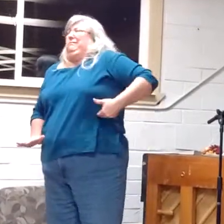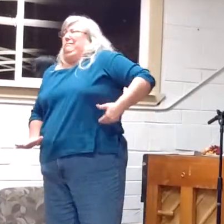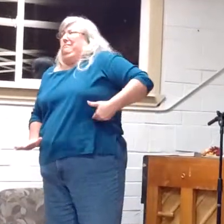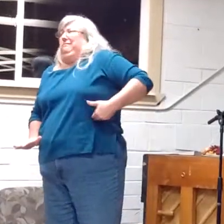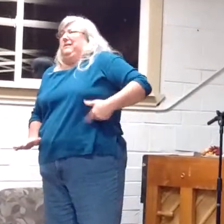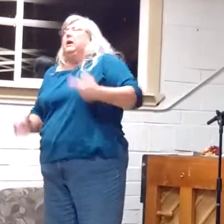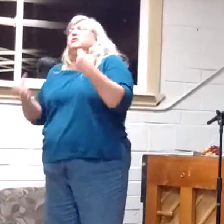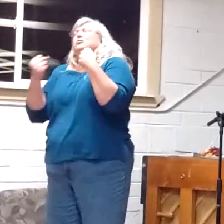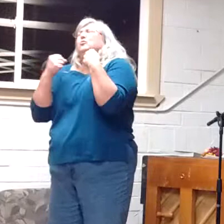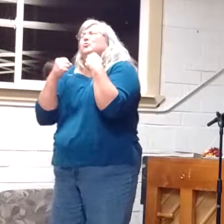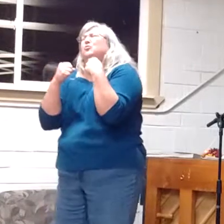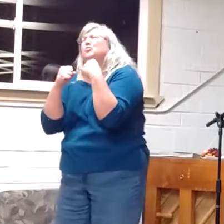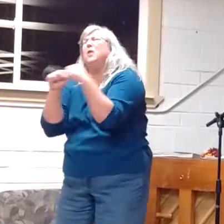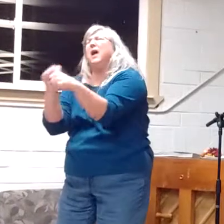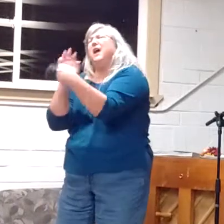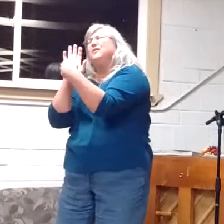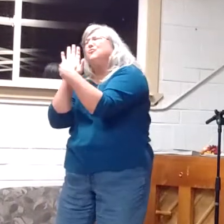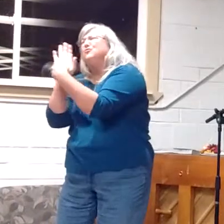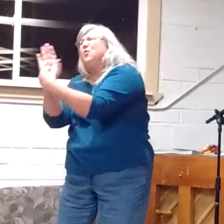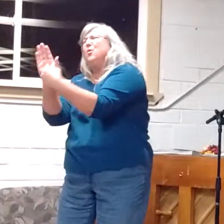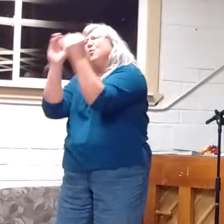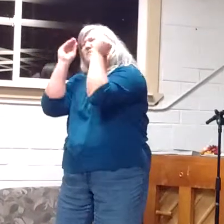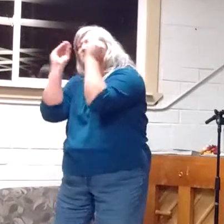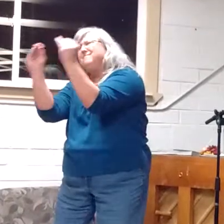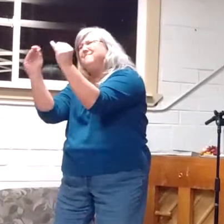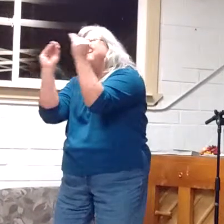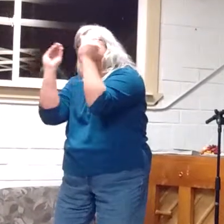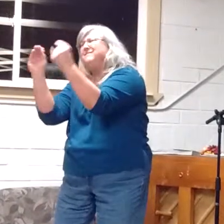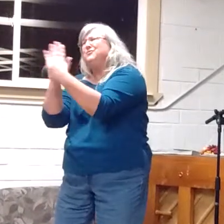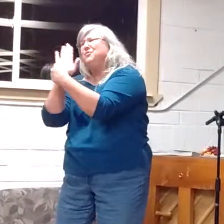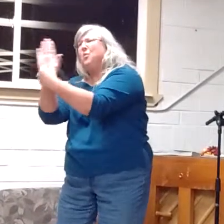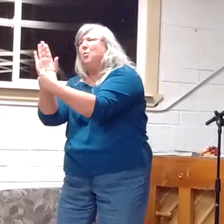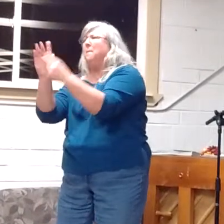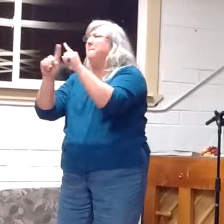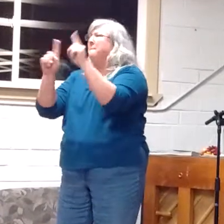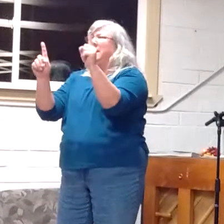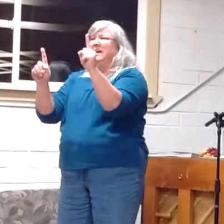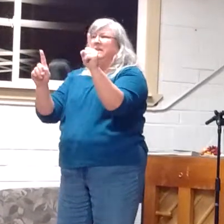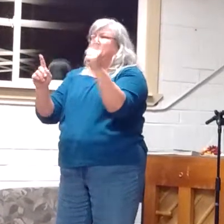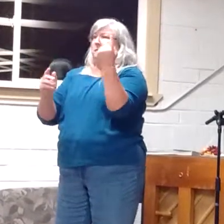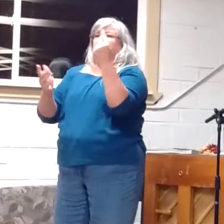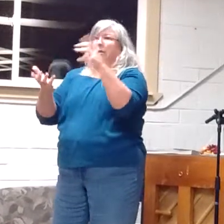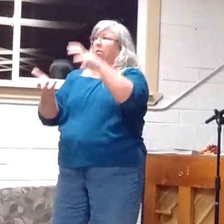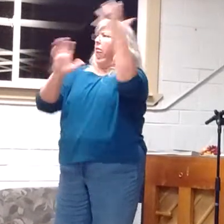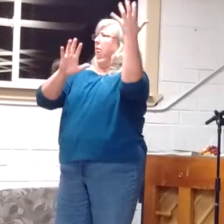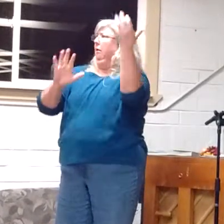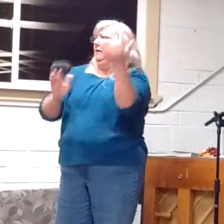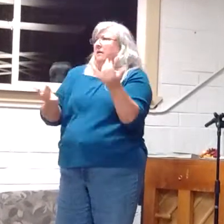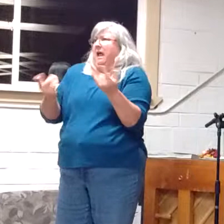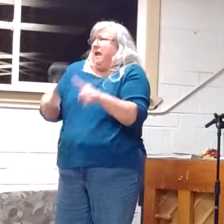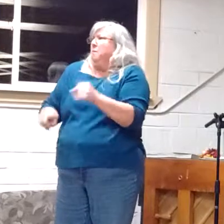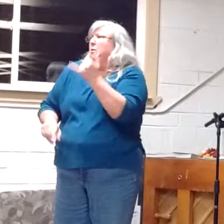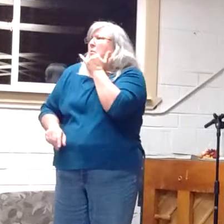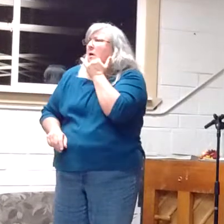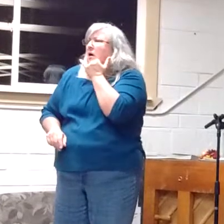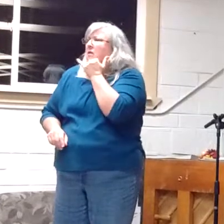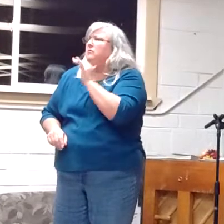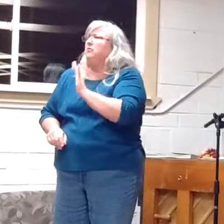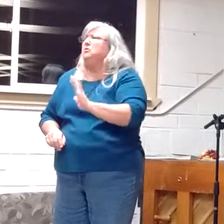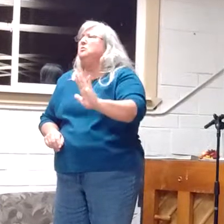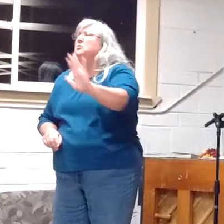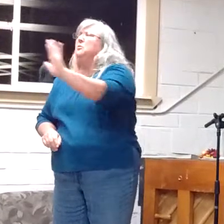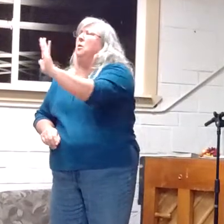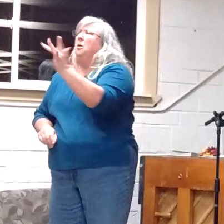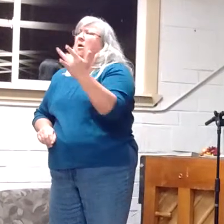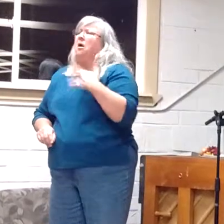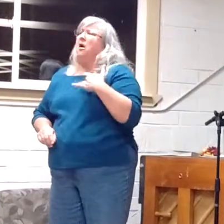tried my hardest to show you, but somewhere I went wrong. Your saddened heart will